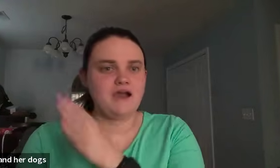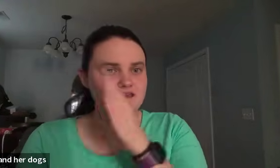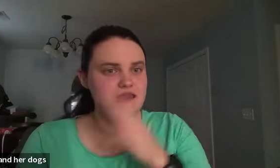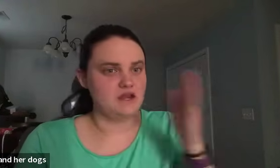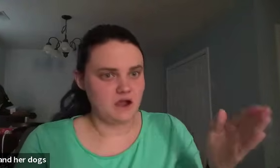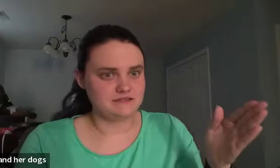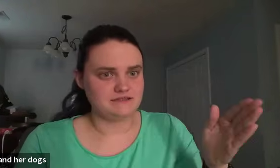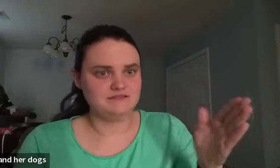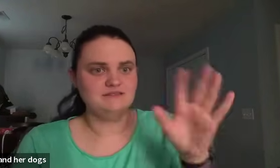I cannot